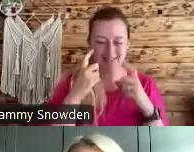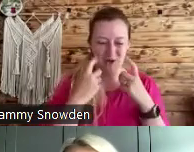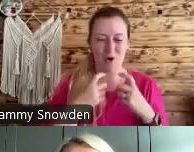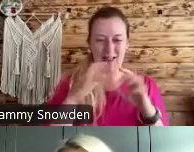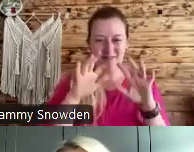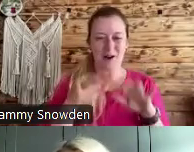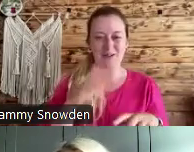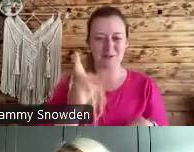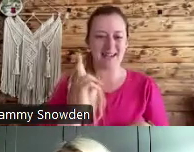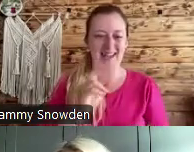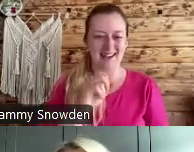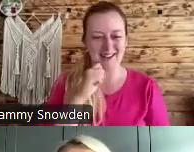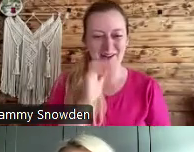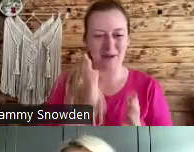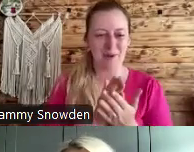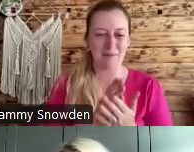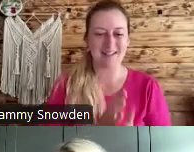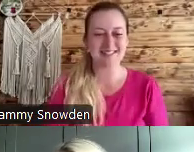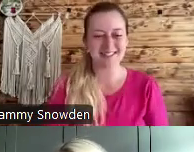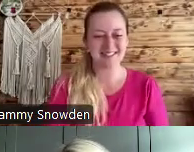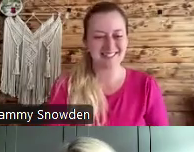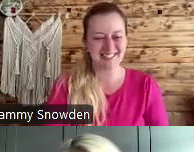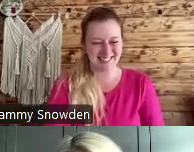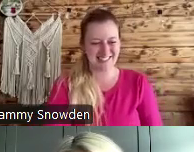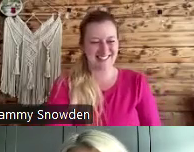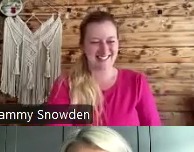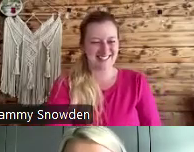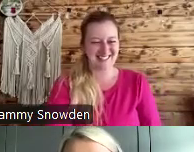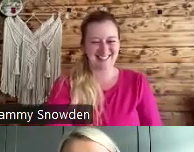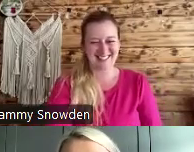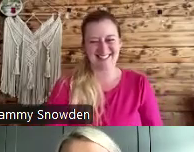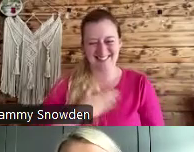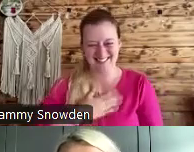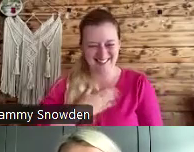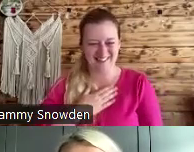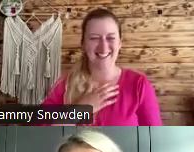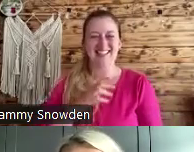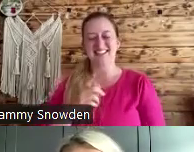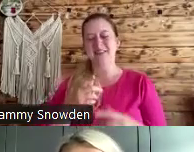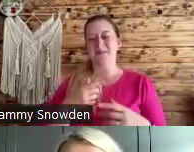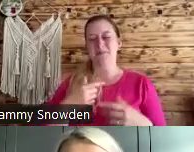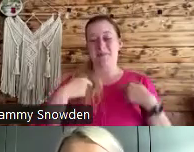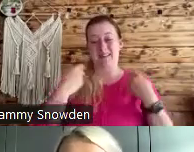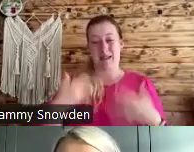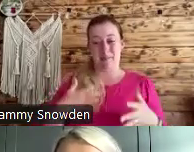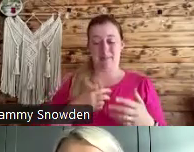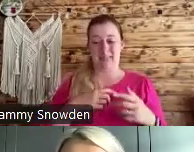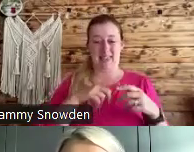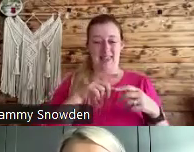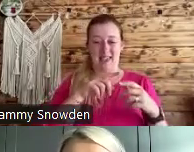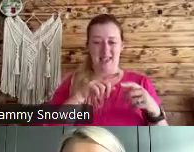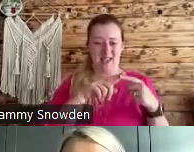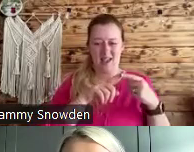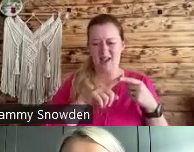and worked it all out. I will do it again One day, yeah. Because to buy it, and also that was a health food